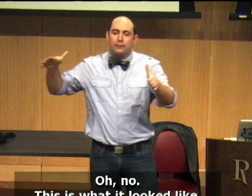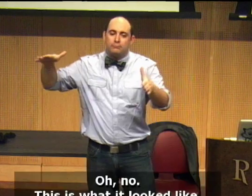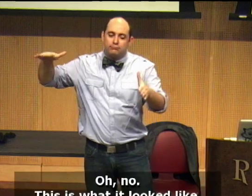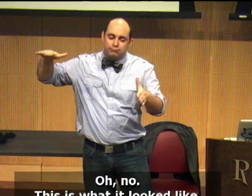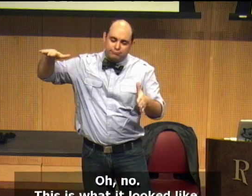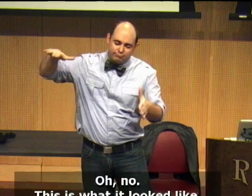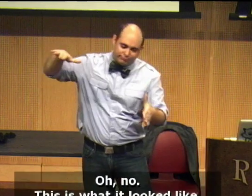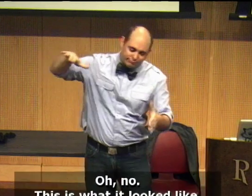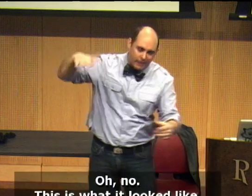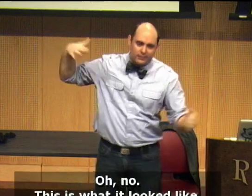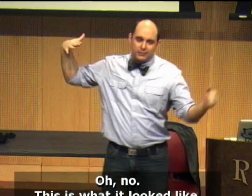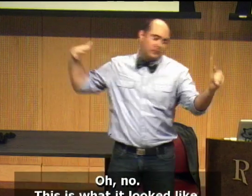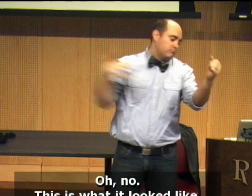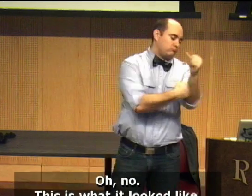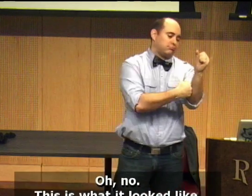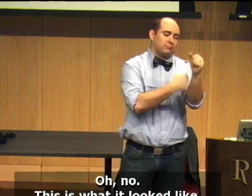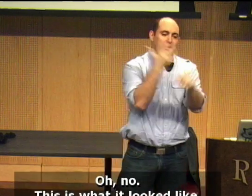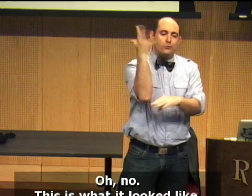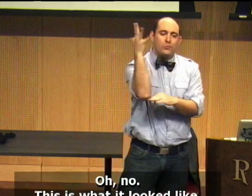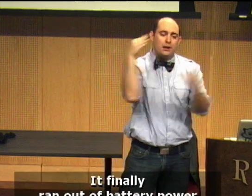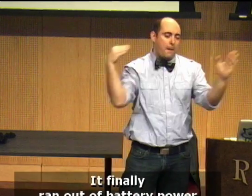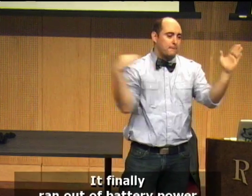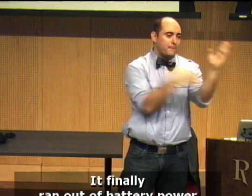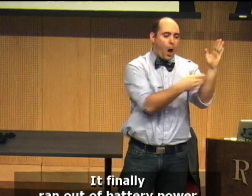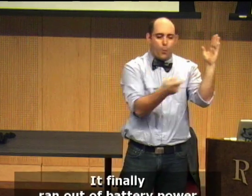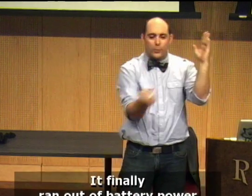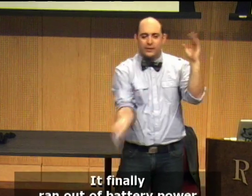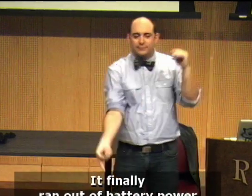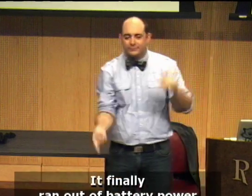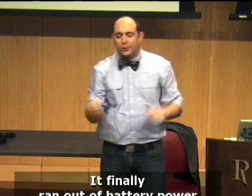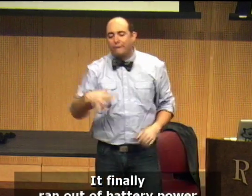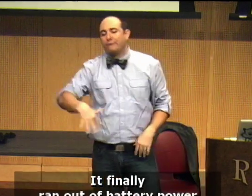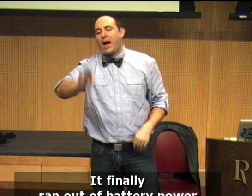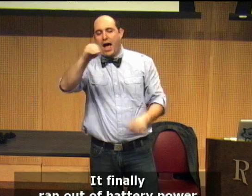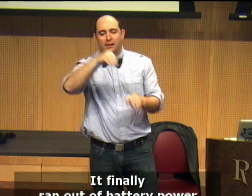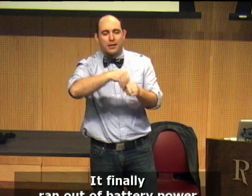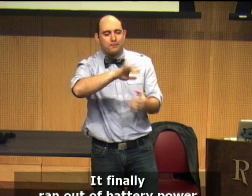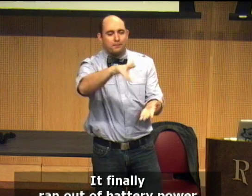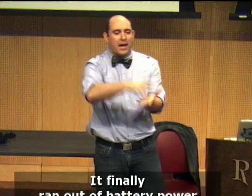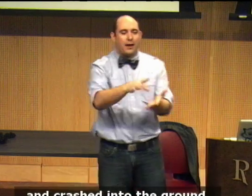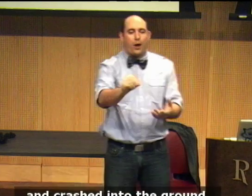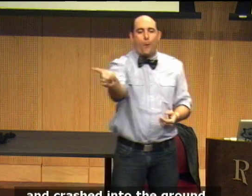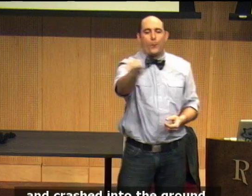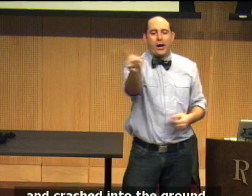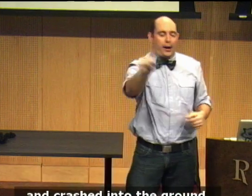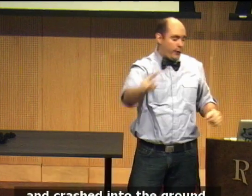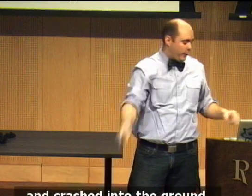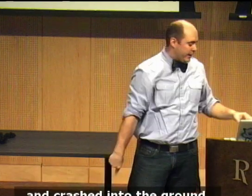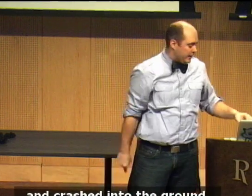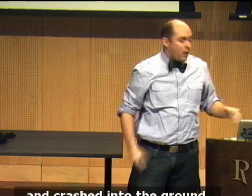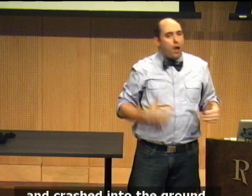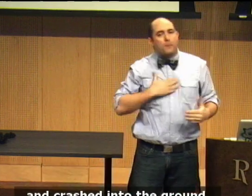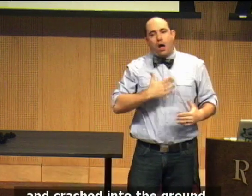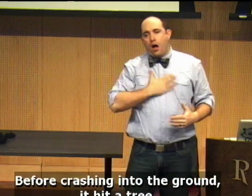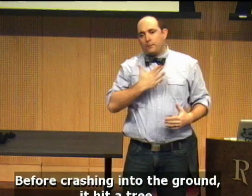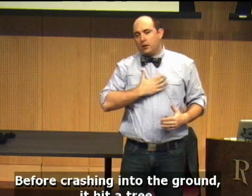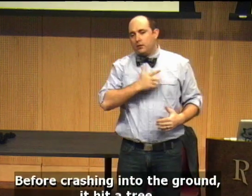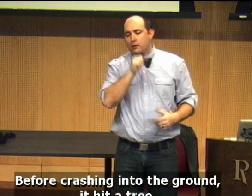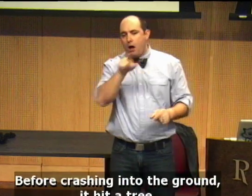Oh no, this is what it looked like. It finally ran out of battery power and crashed into the ground. Before